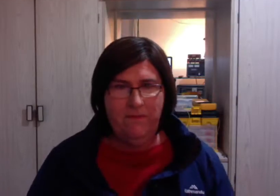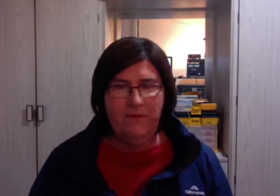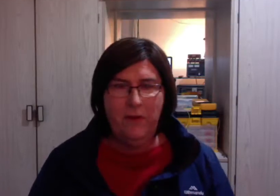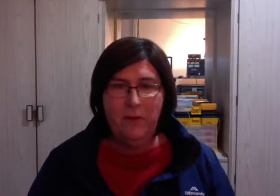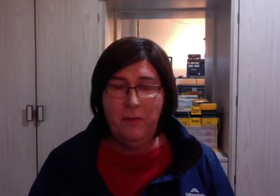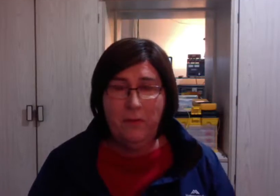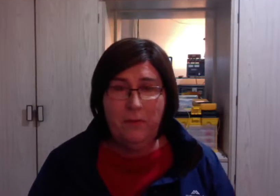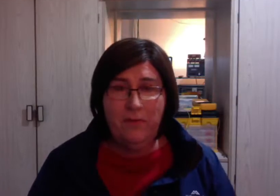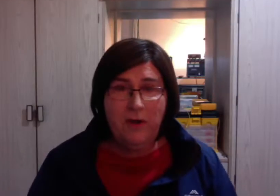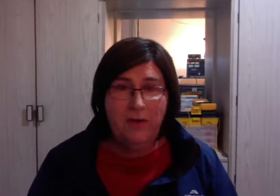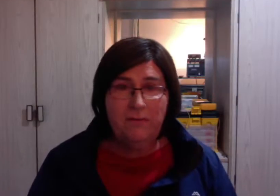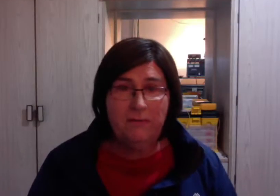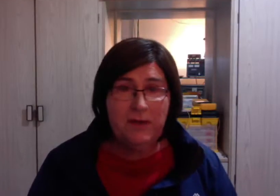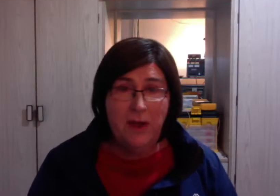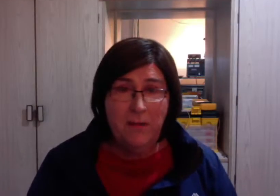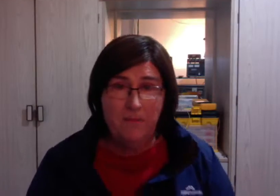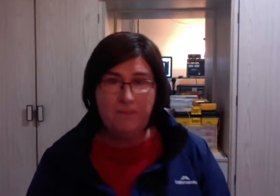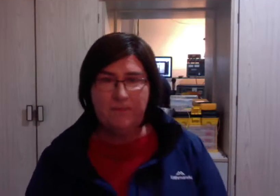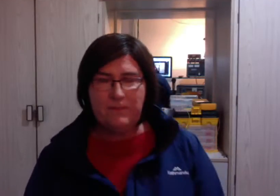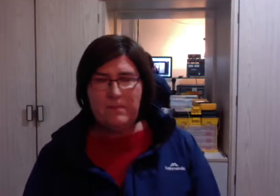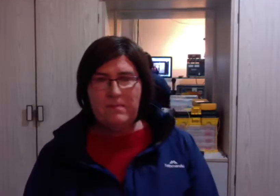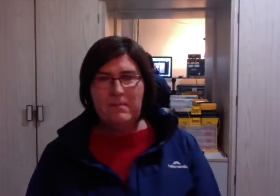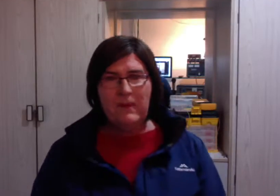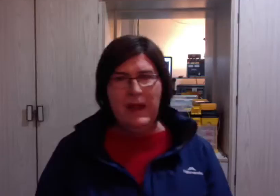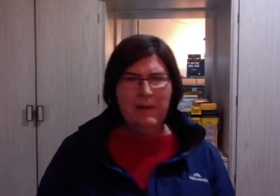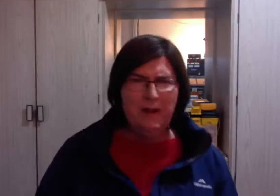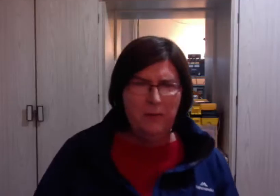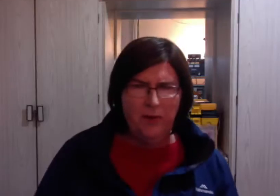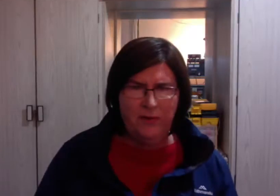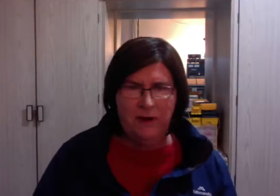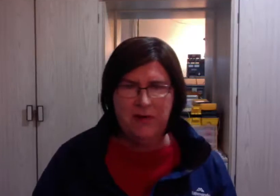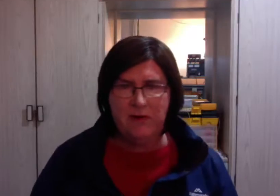so we've got the time. Anyway, who wants to rush, right?